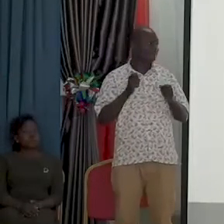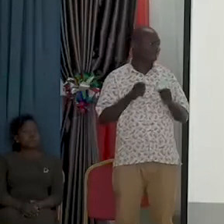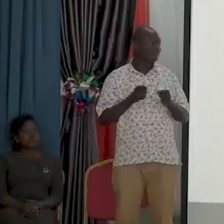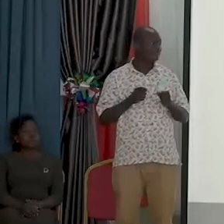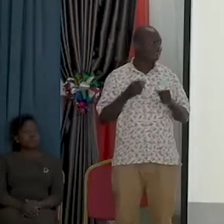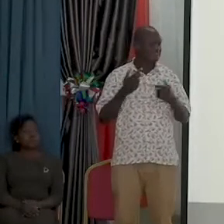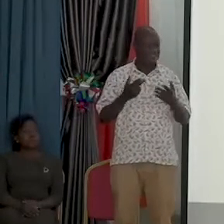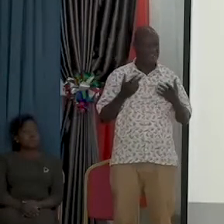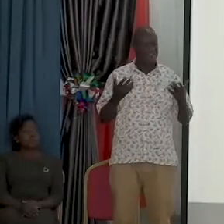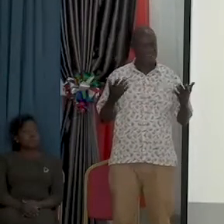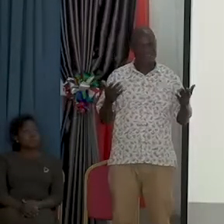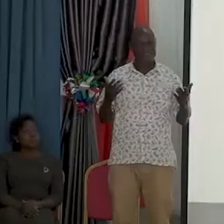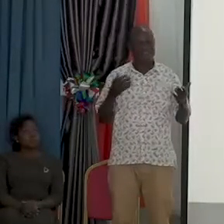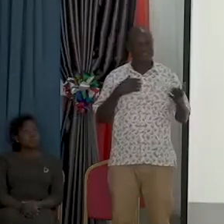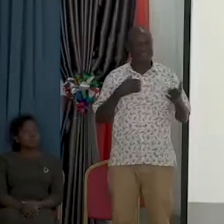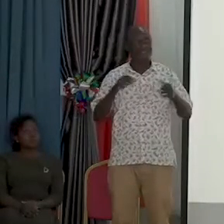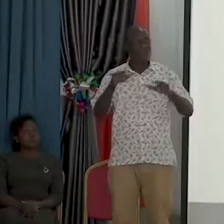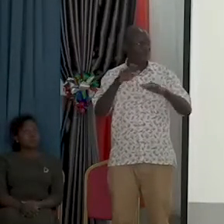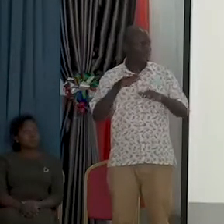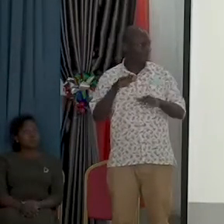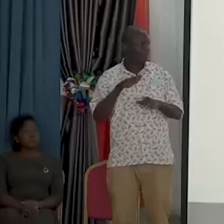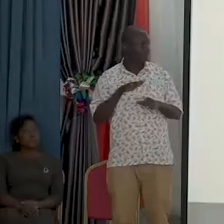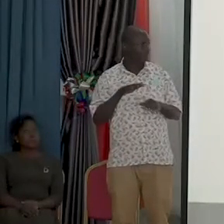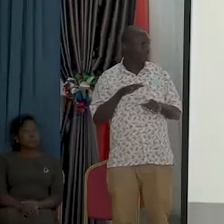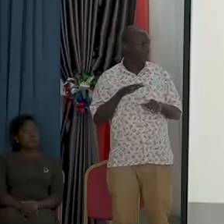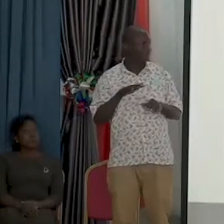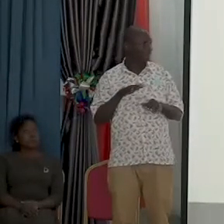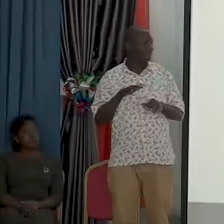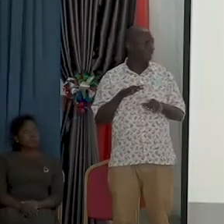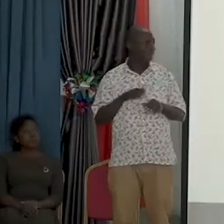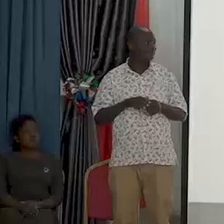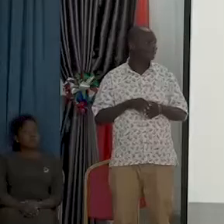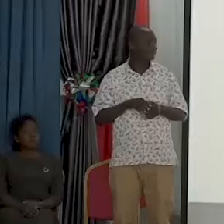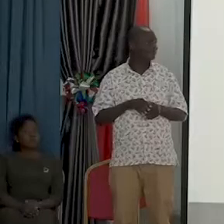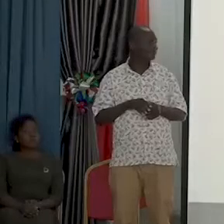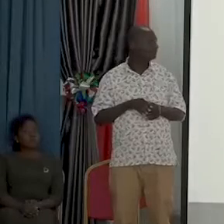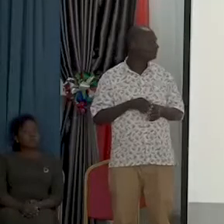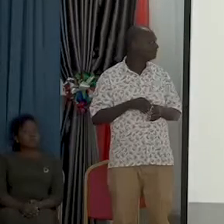environment. So we'll do a case study before we finish, and you'll help me fill that out.